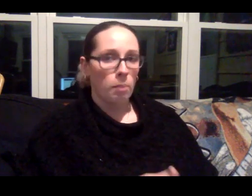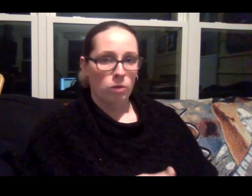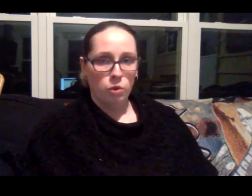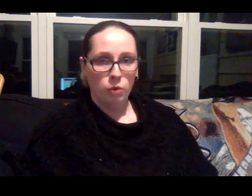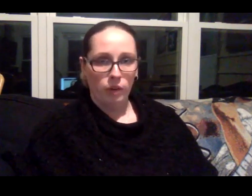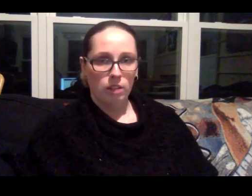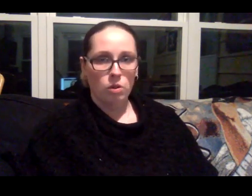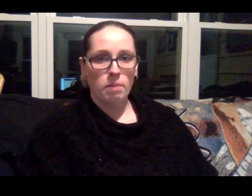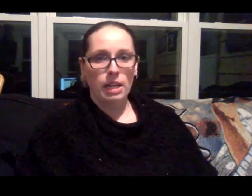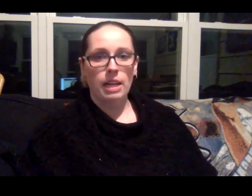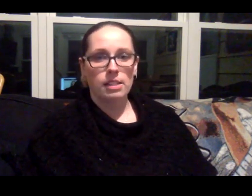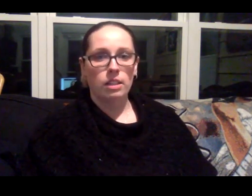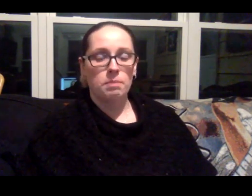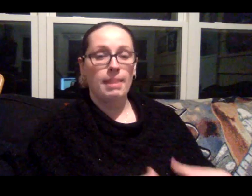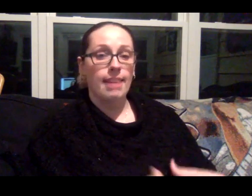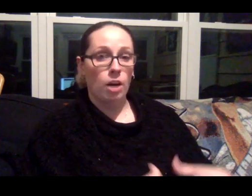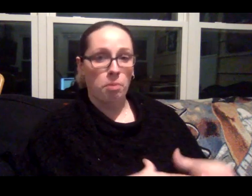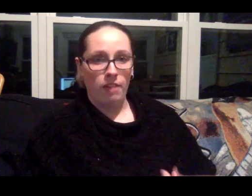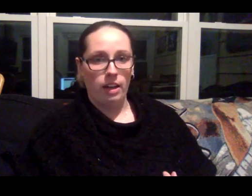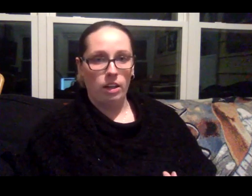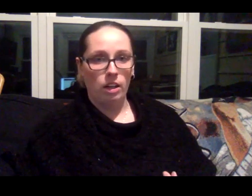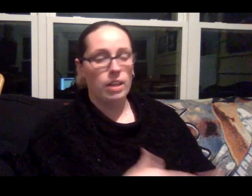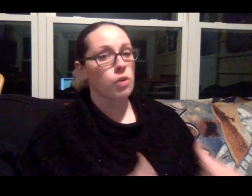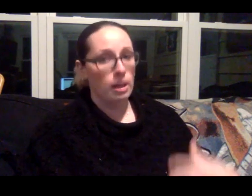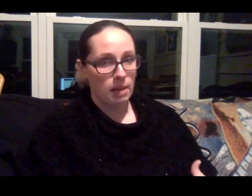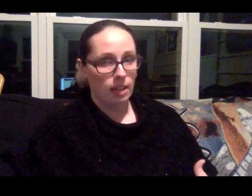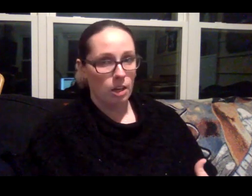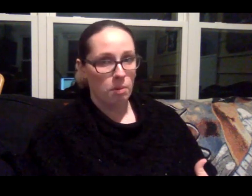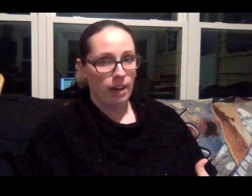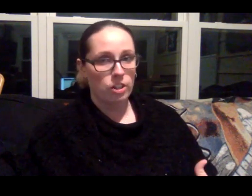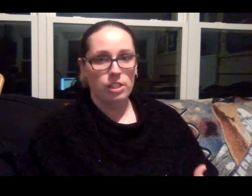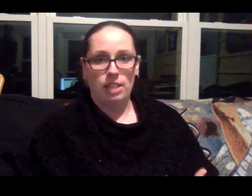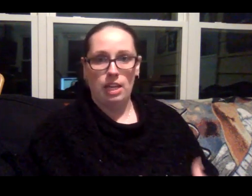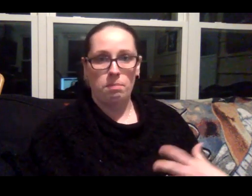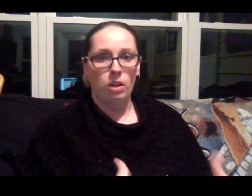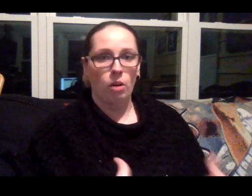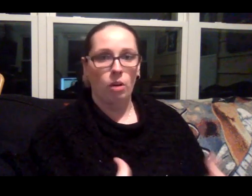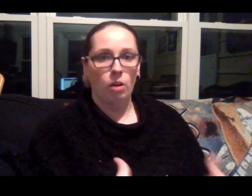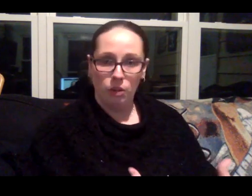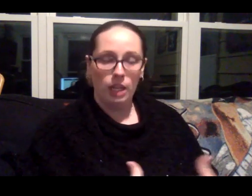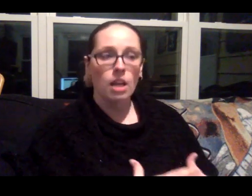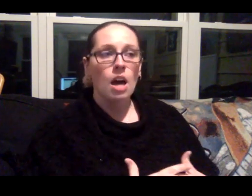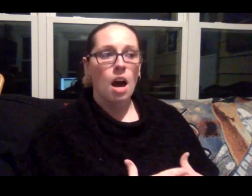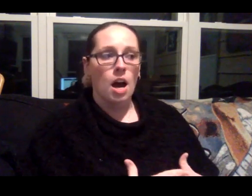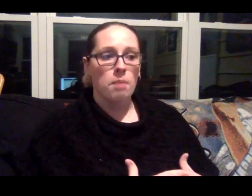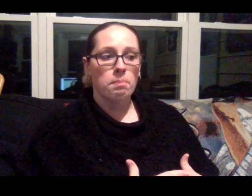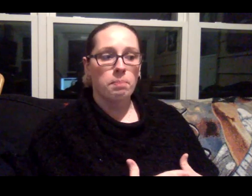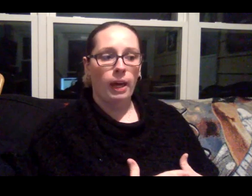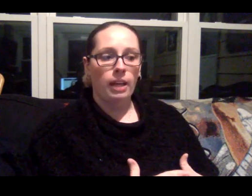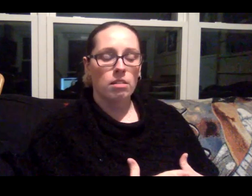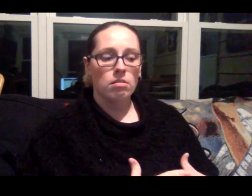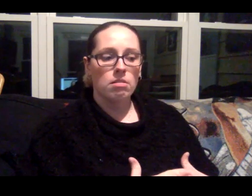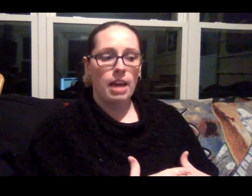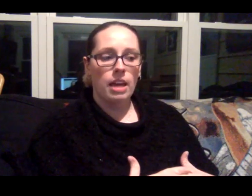called homebound tutoring. So it might not necessarily be their provider. They try to make it their provider just to keep, you know, continuity. Um,